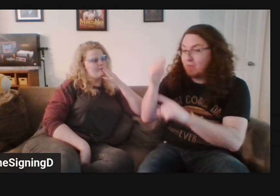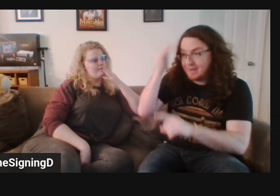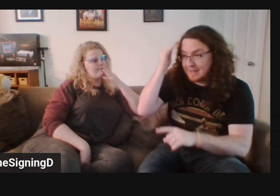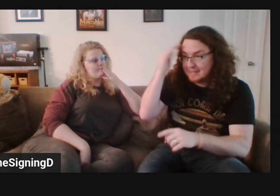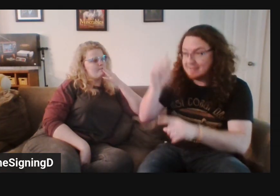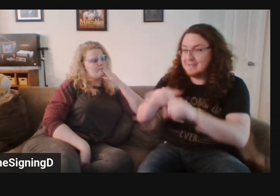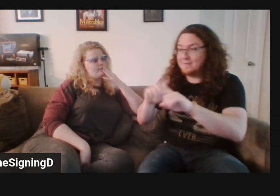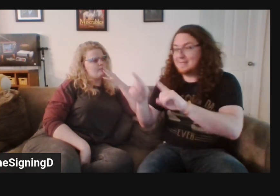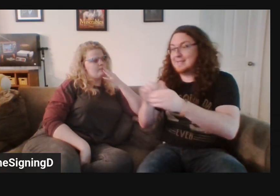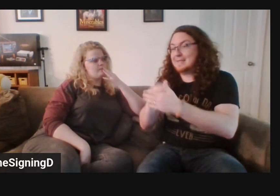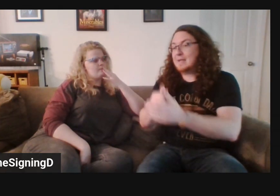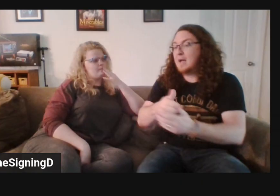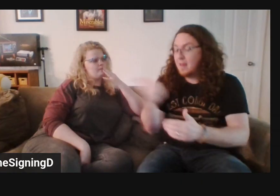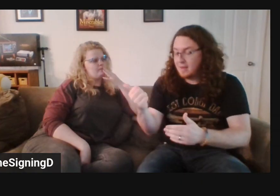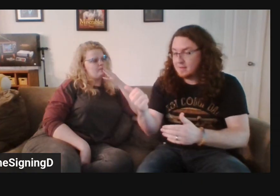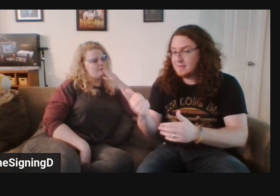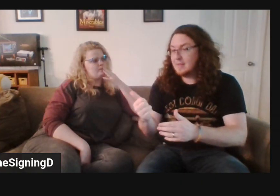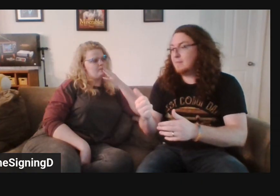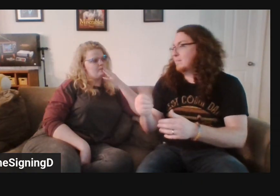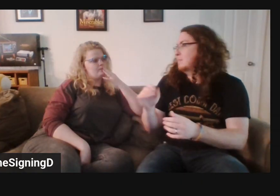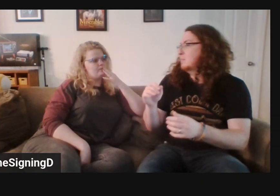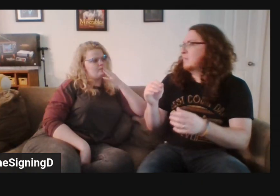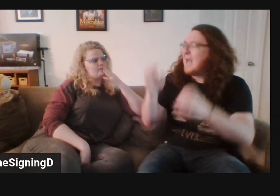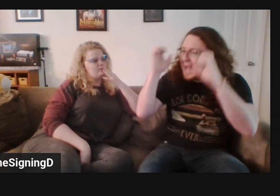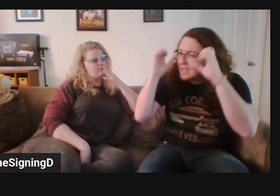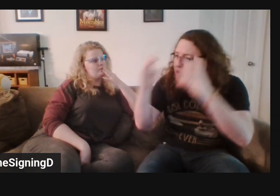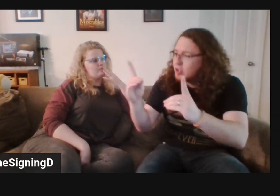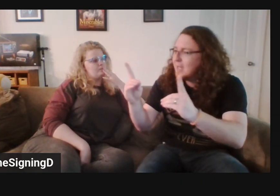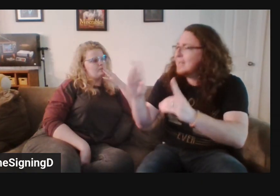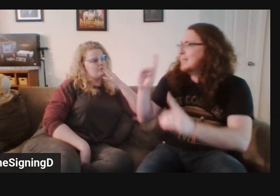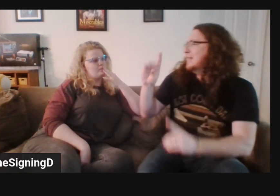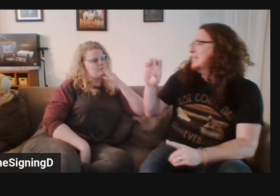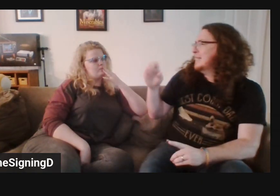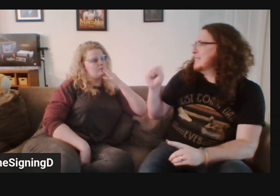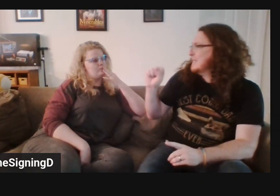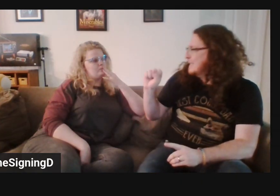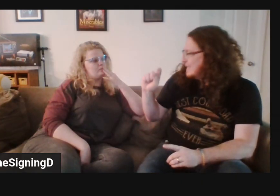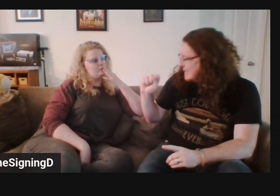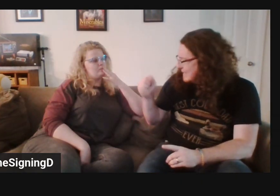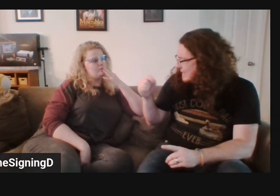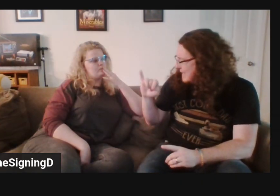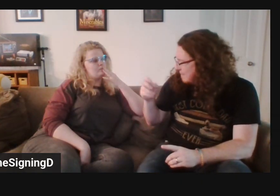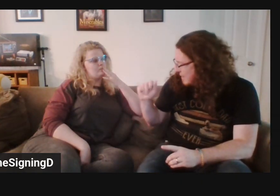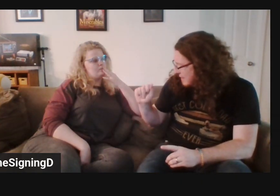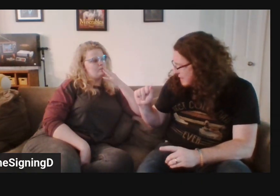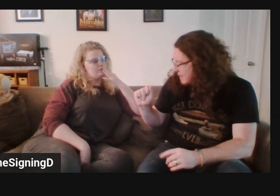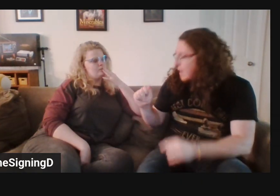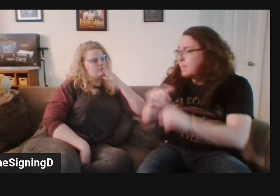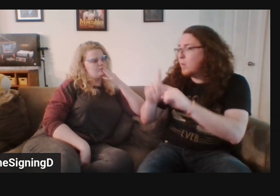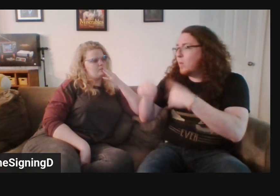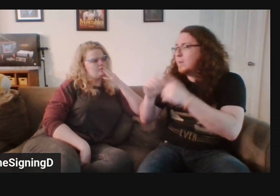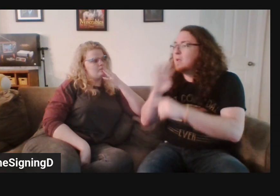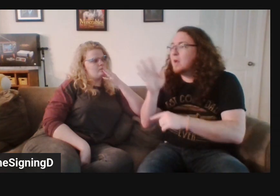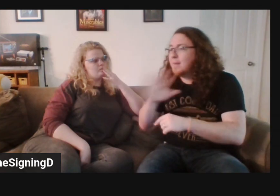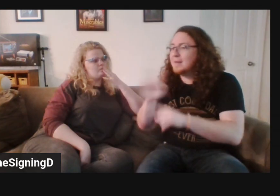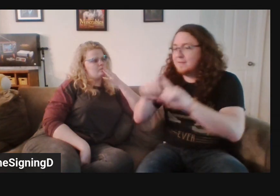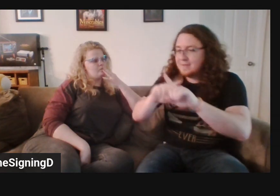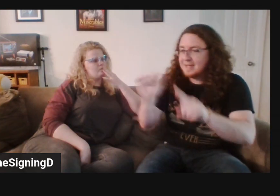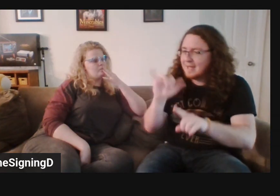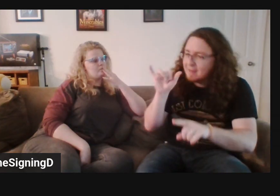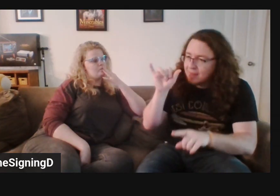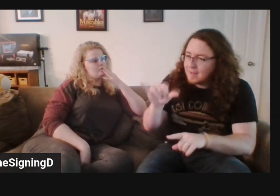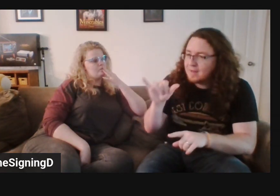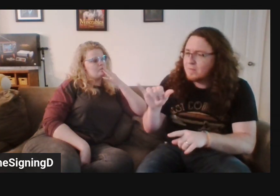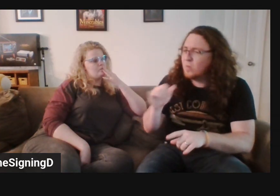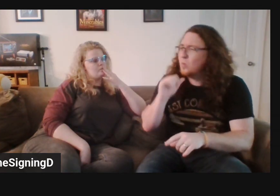and destigmatizing that and educating. But I think when we talk about differences like that,